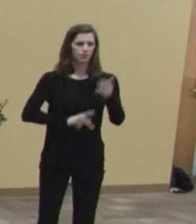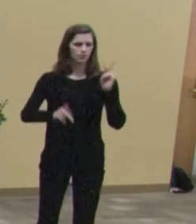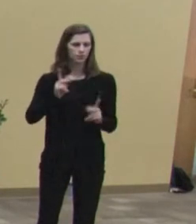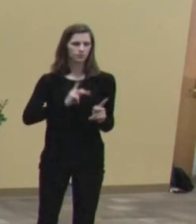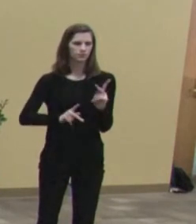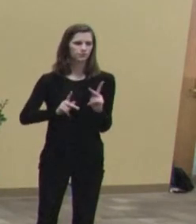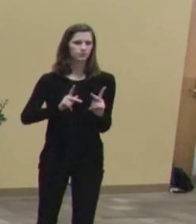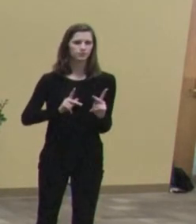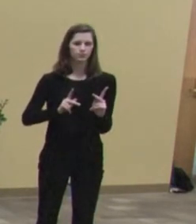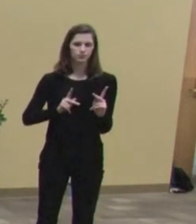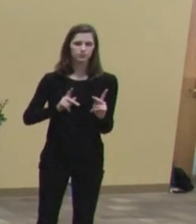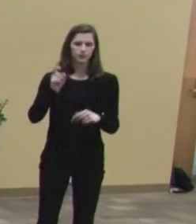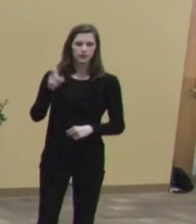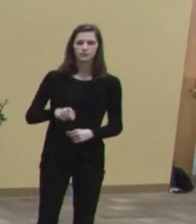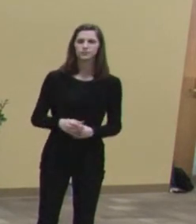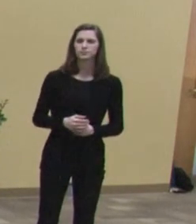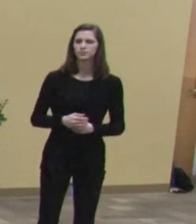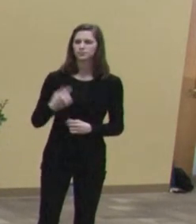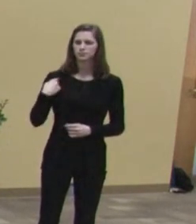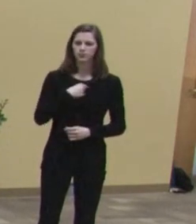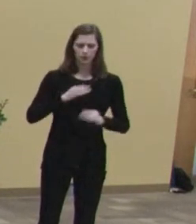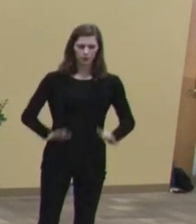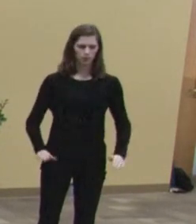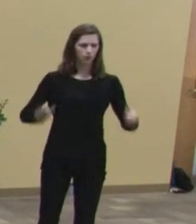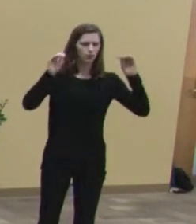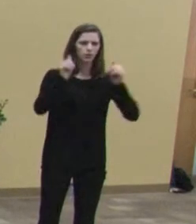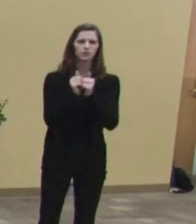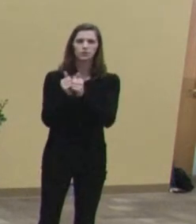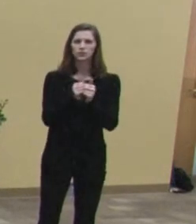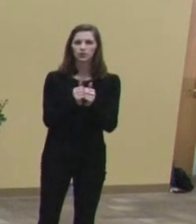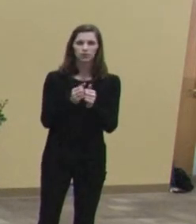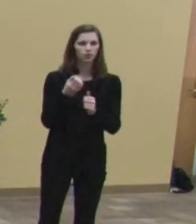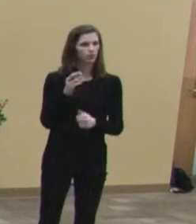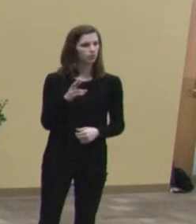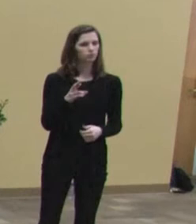but either we go up together or we go down together.